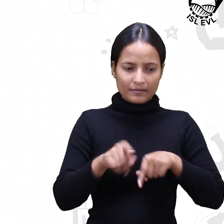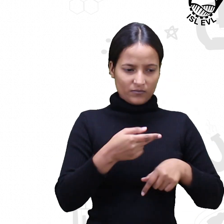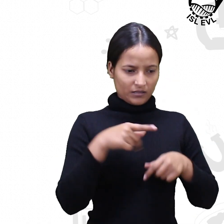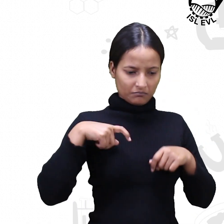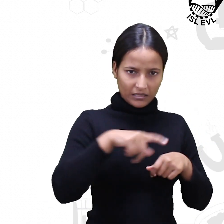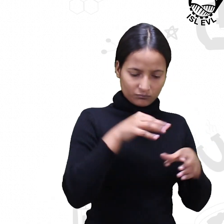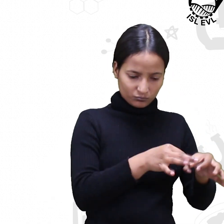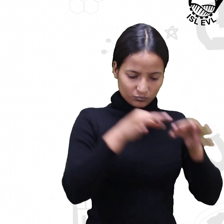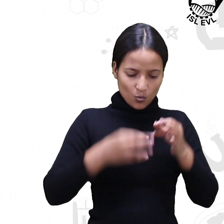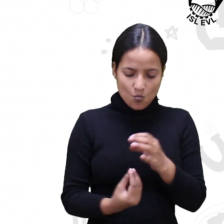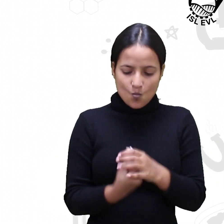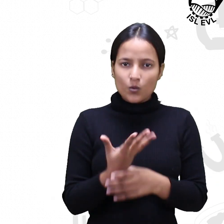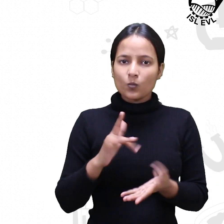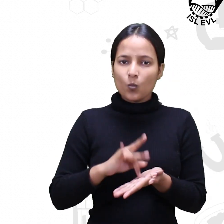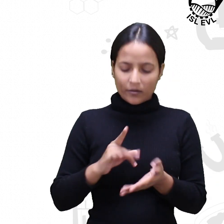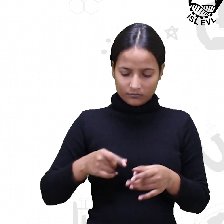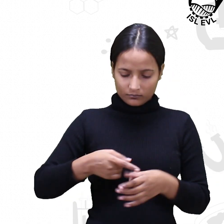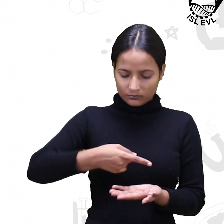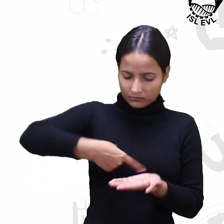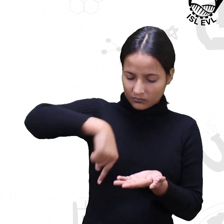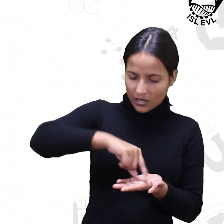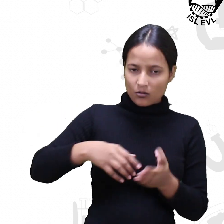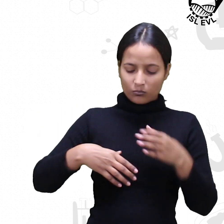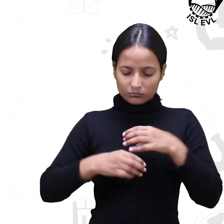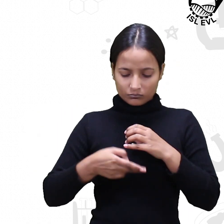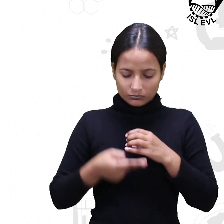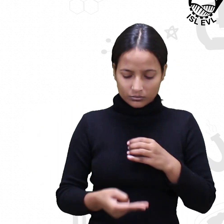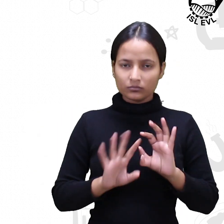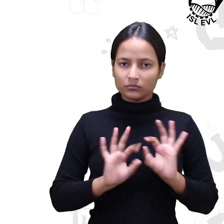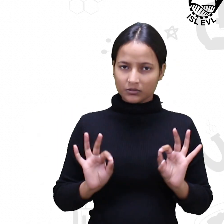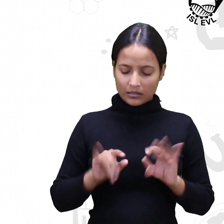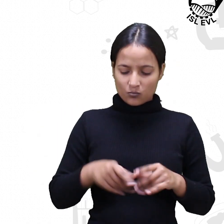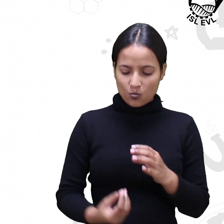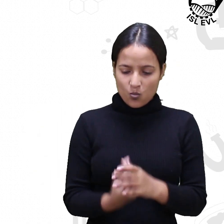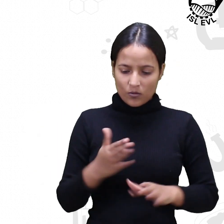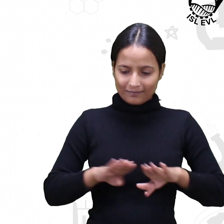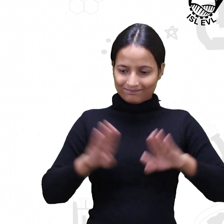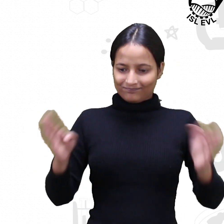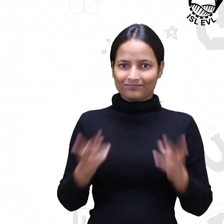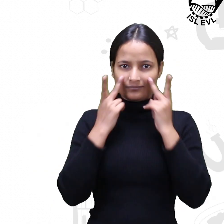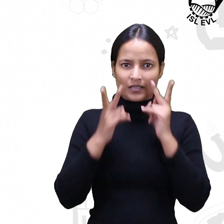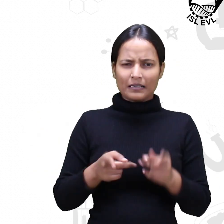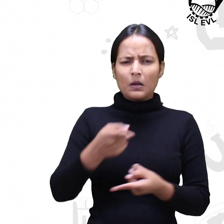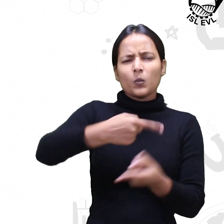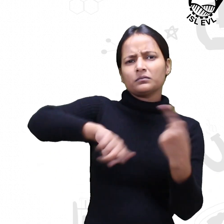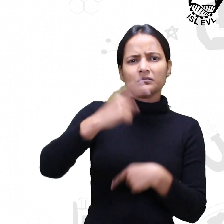dishes, surfaces. A nice way to make it more relevant to humans is to add factors that the microbes would likely encounter in the human